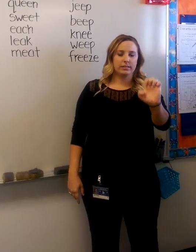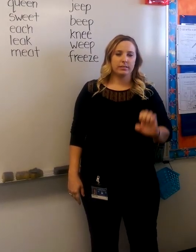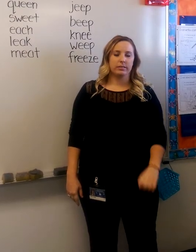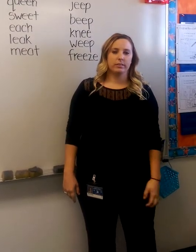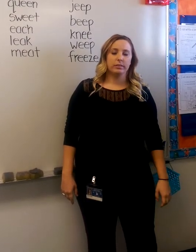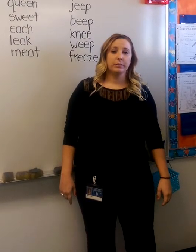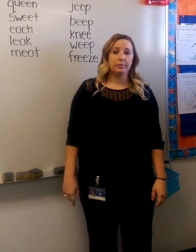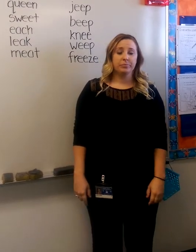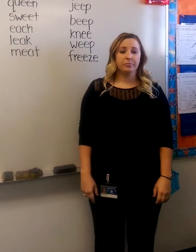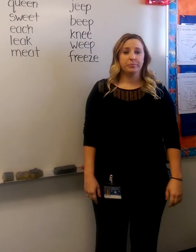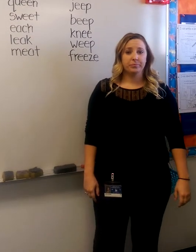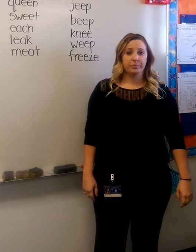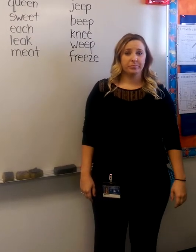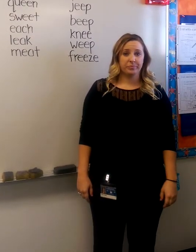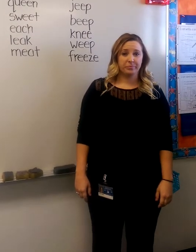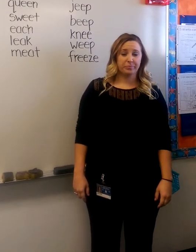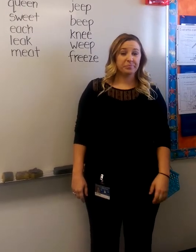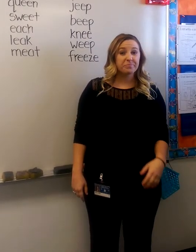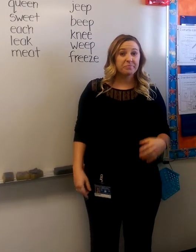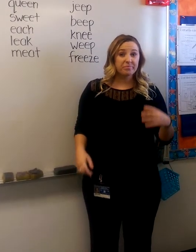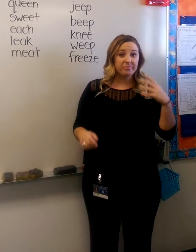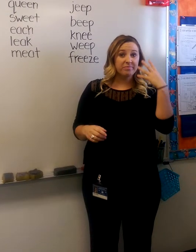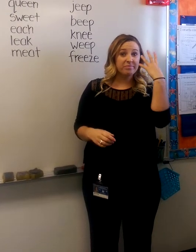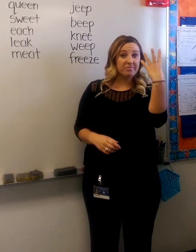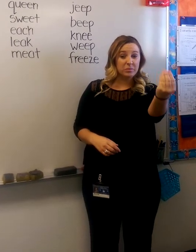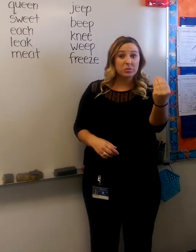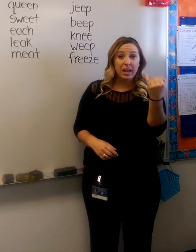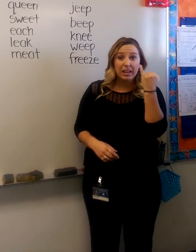When it's cold, the lake will freeze.